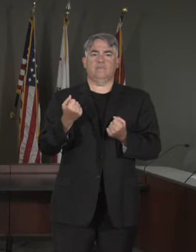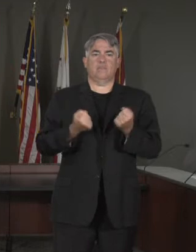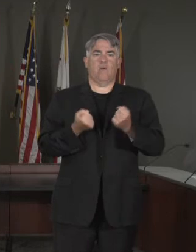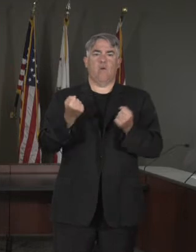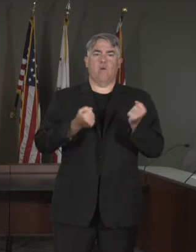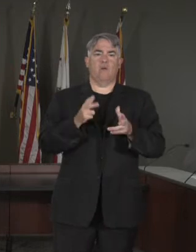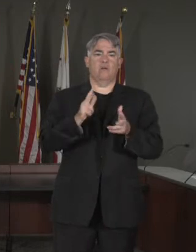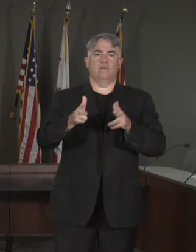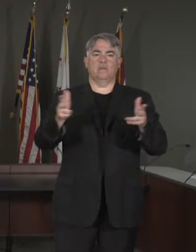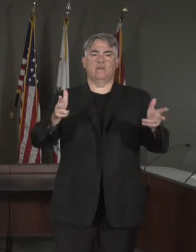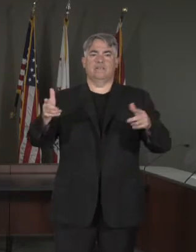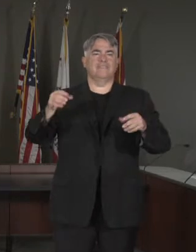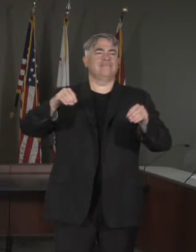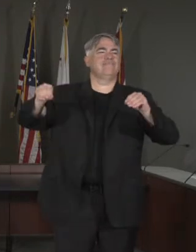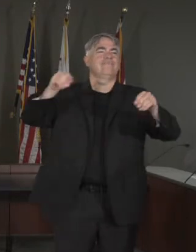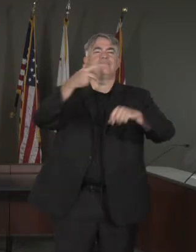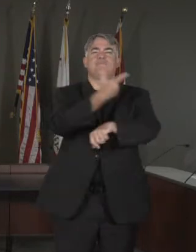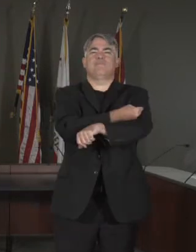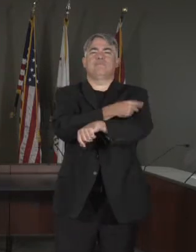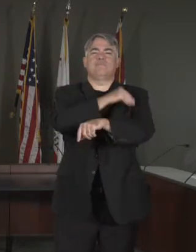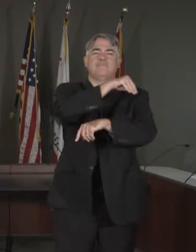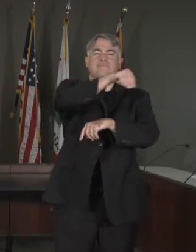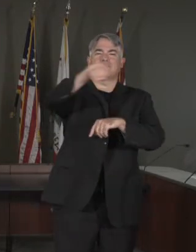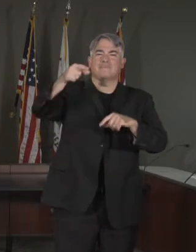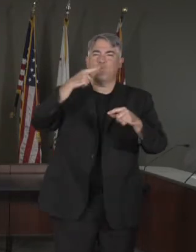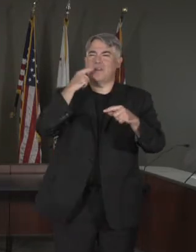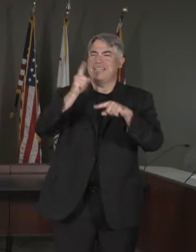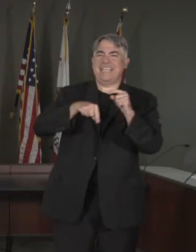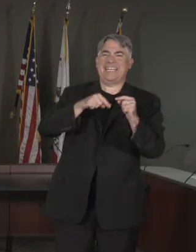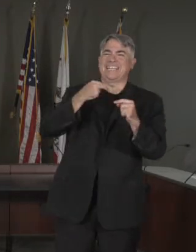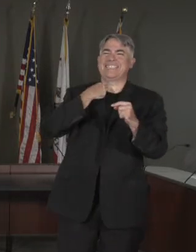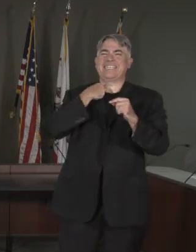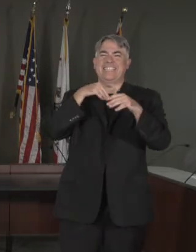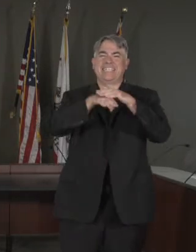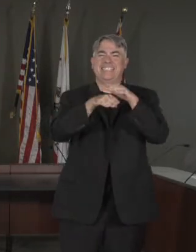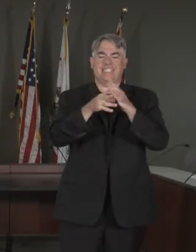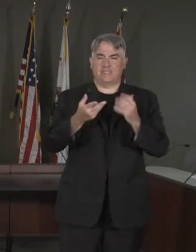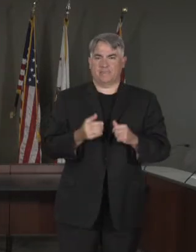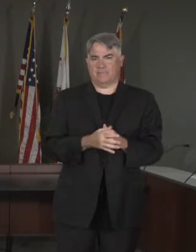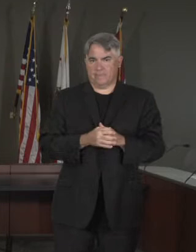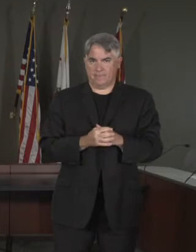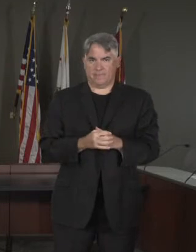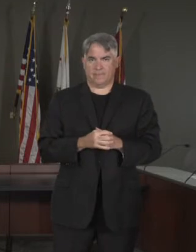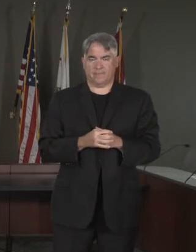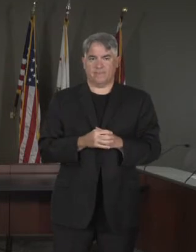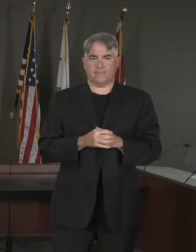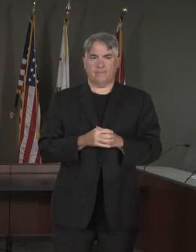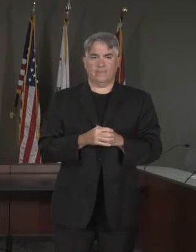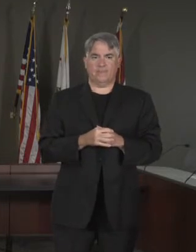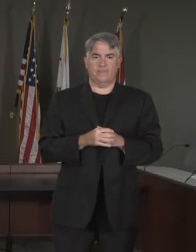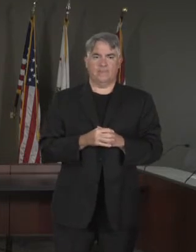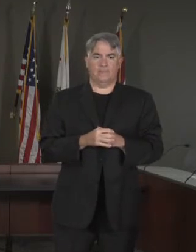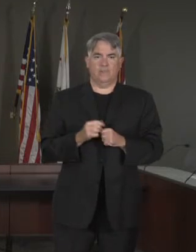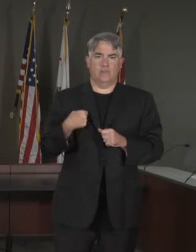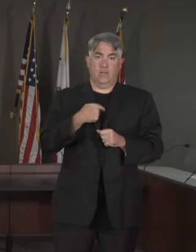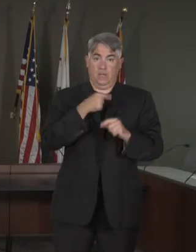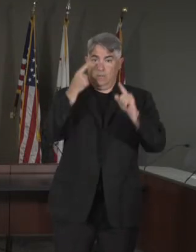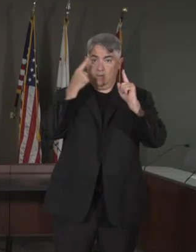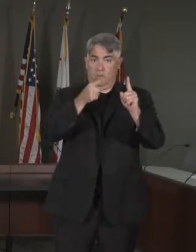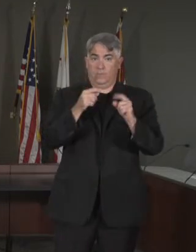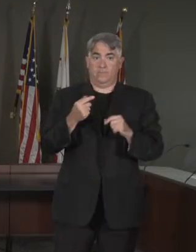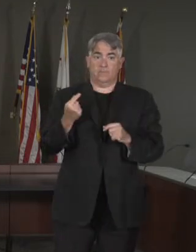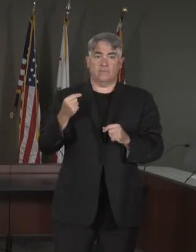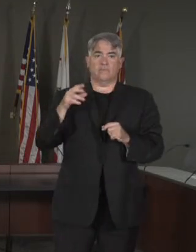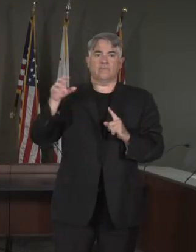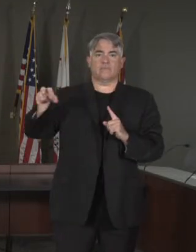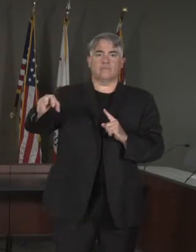number of appointments throughout our county on those mobile sites, along with a very robust effort around static sites still being open. As we